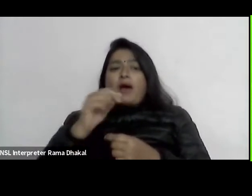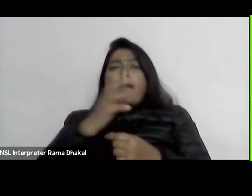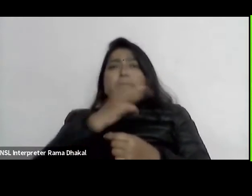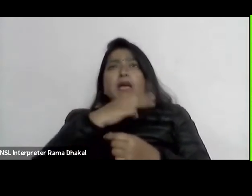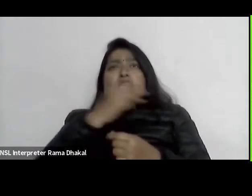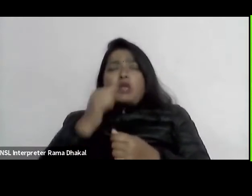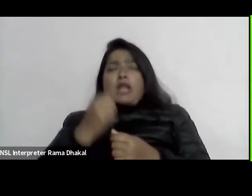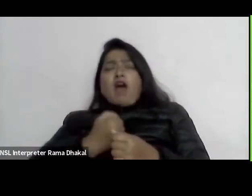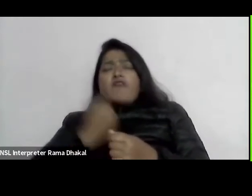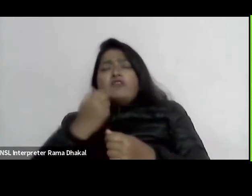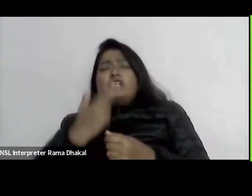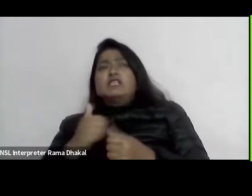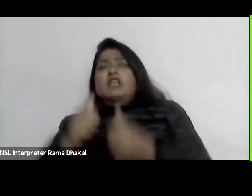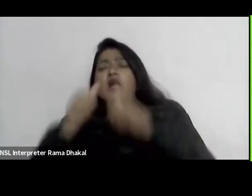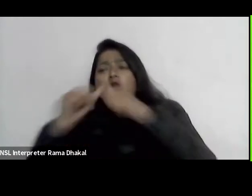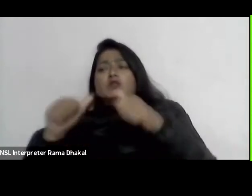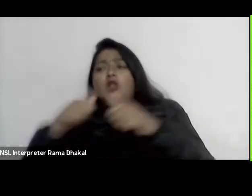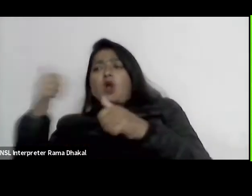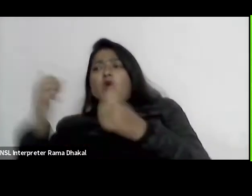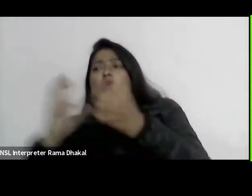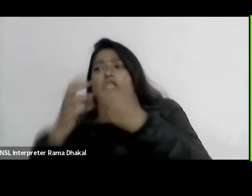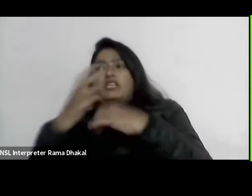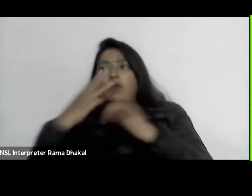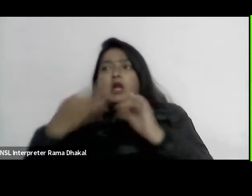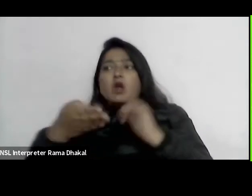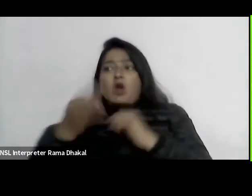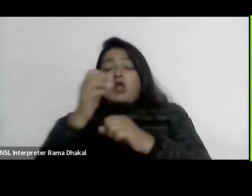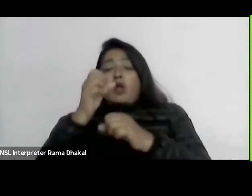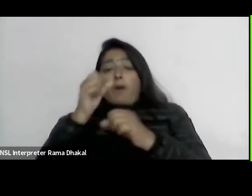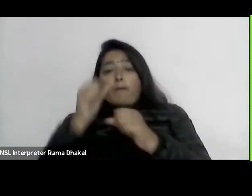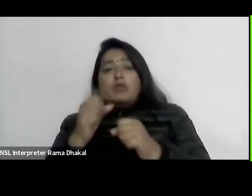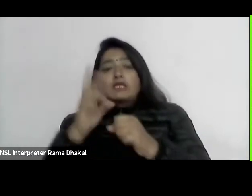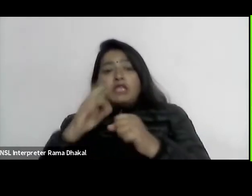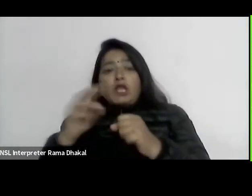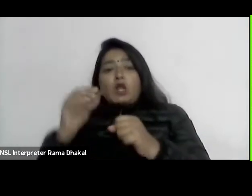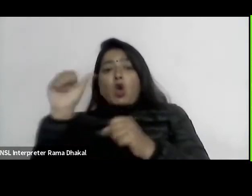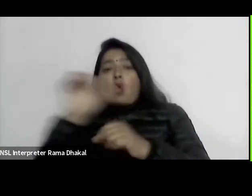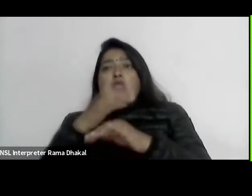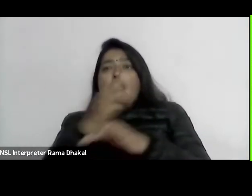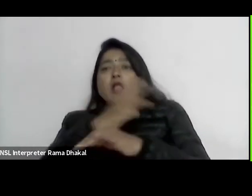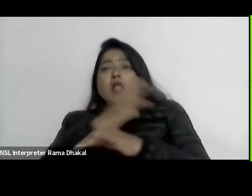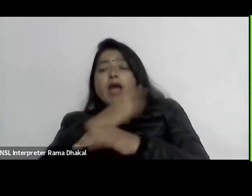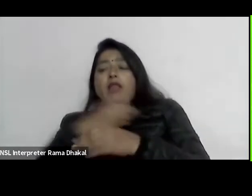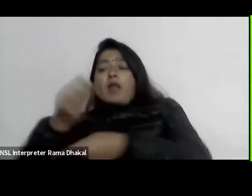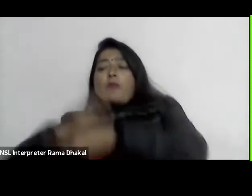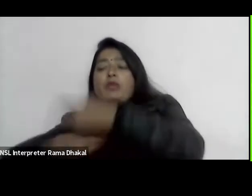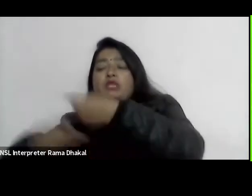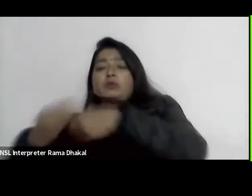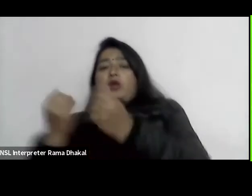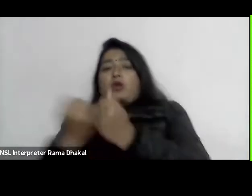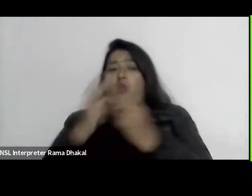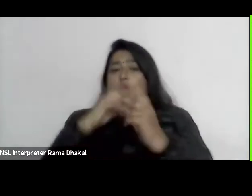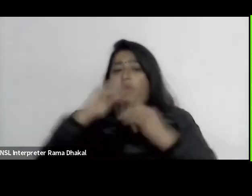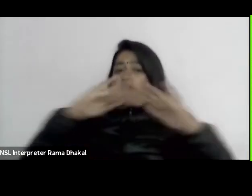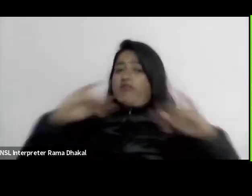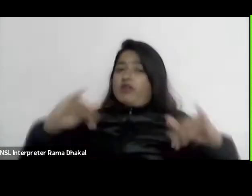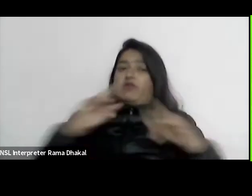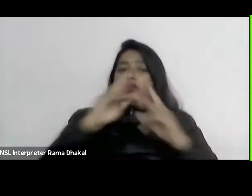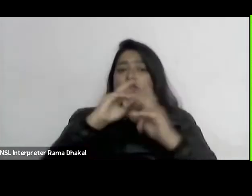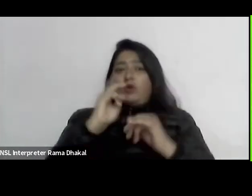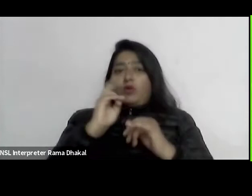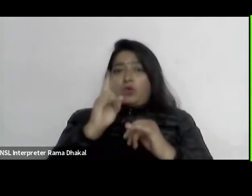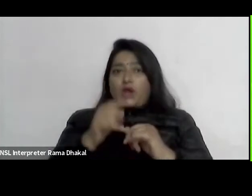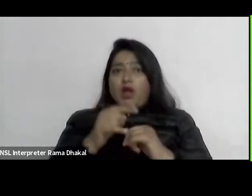the sea of migration, as they say, but it is important to understand the similarities and the differences.